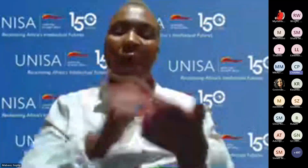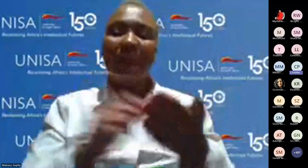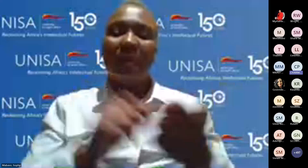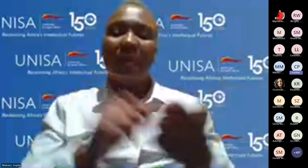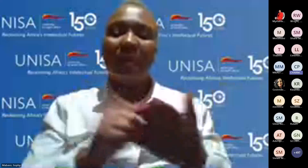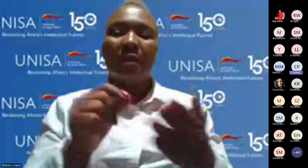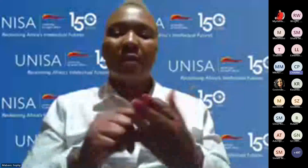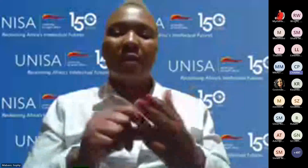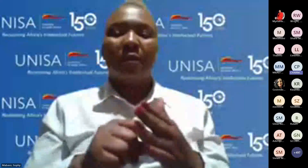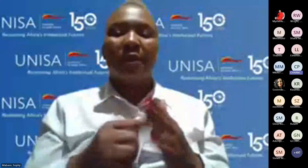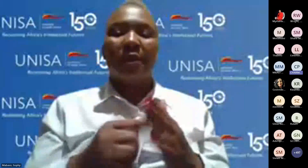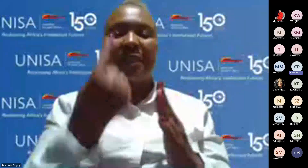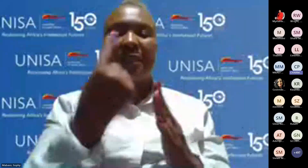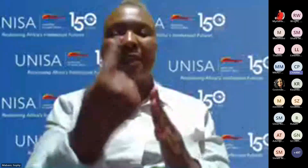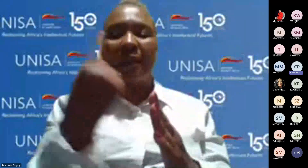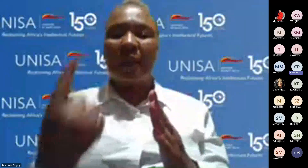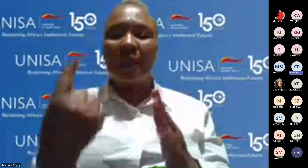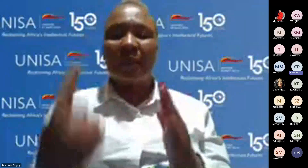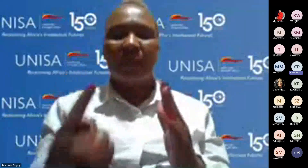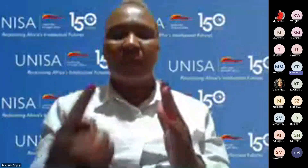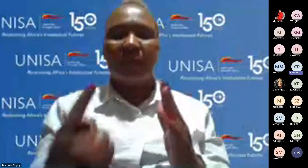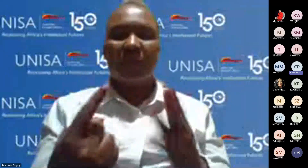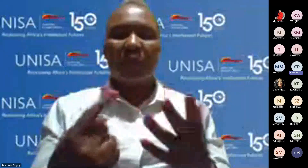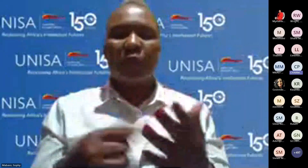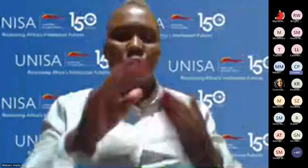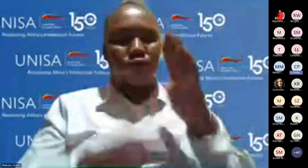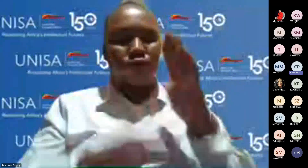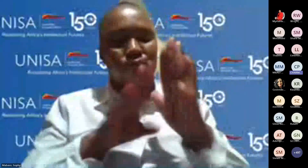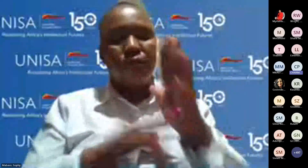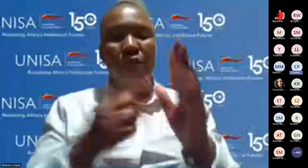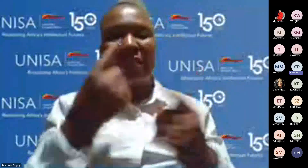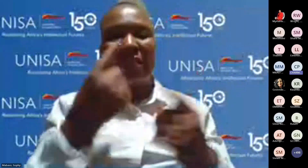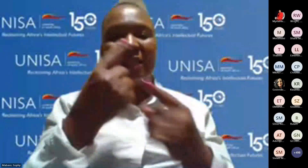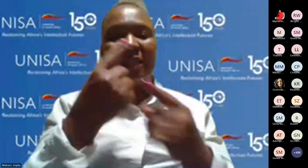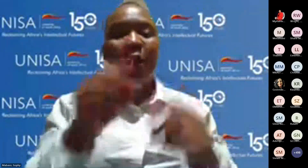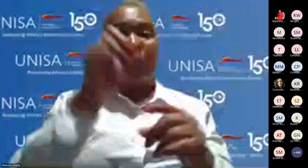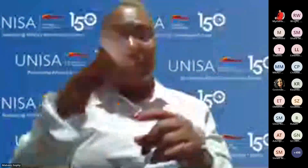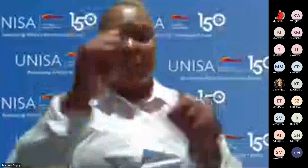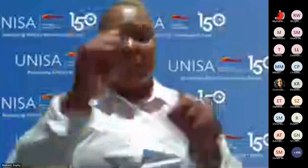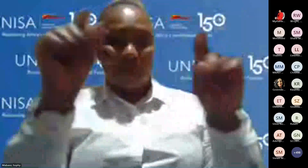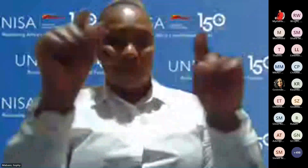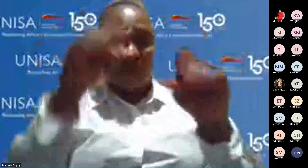question, or are we using a completely clean Word document and typing our answers?